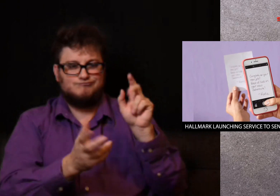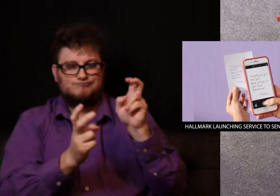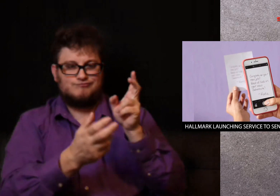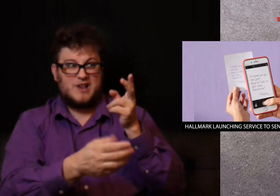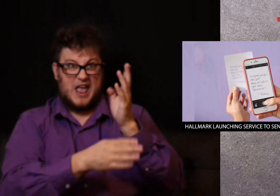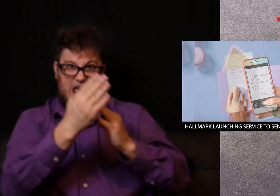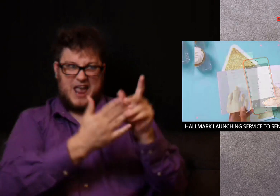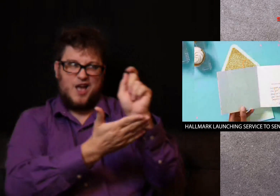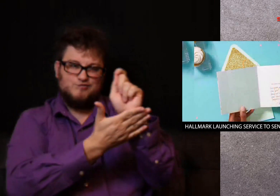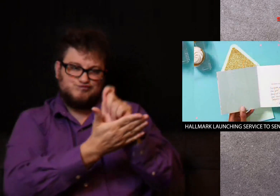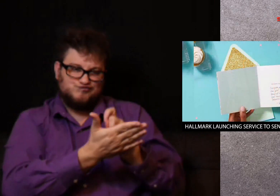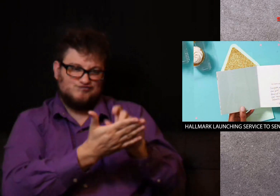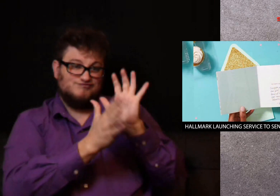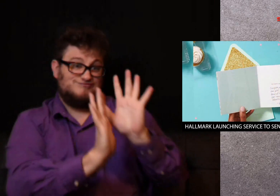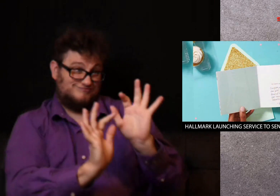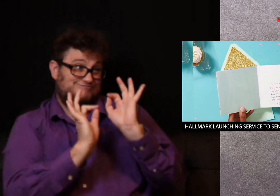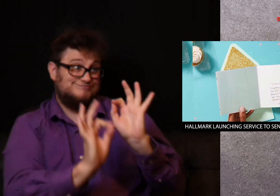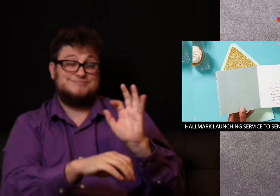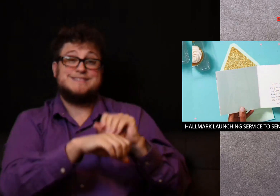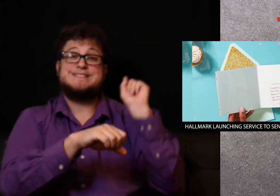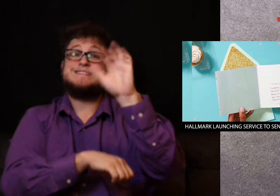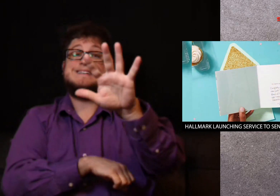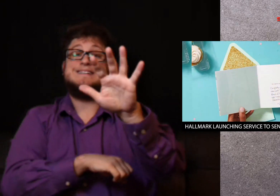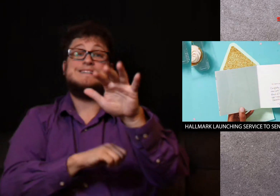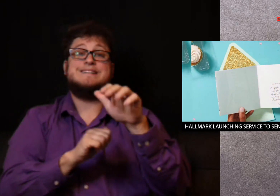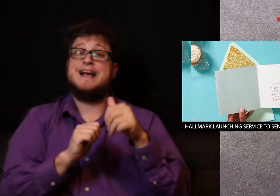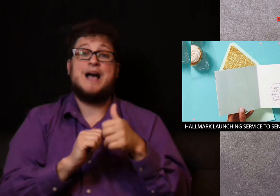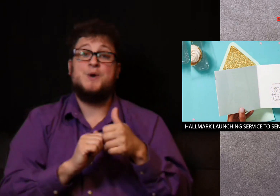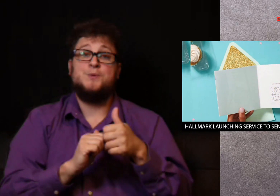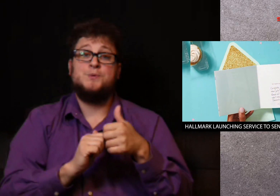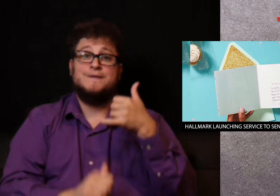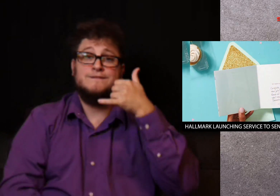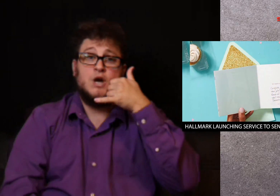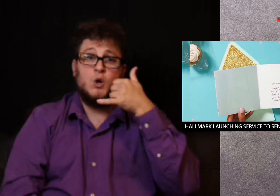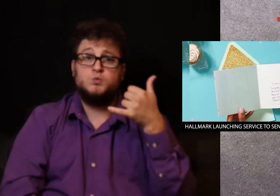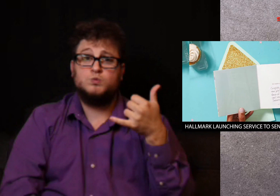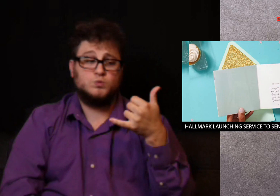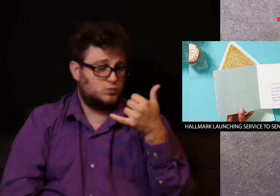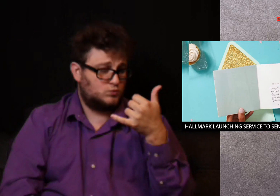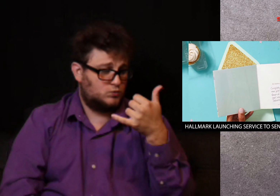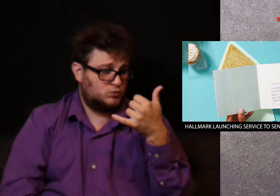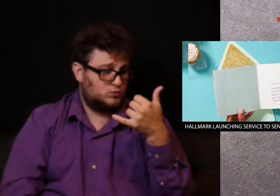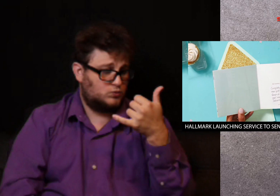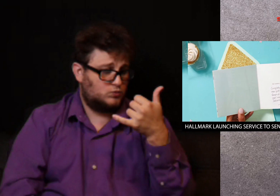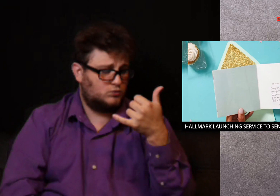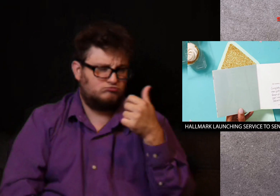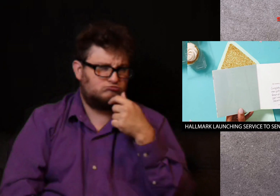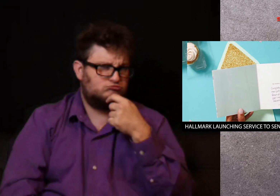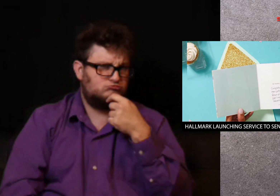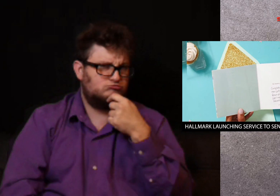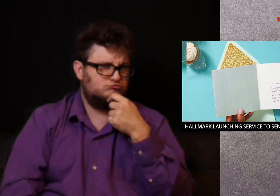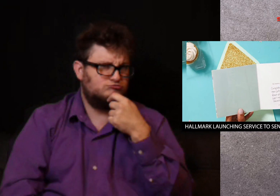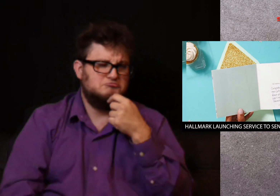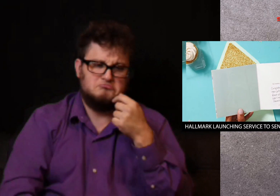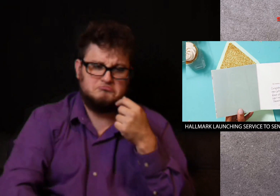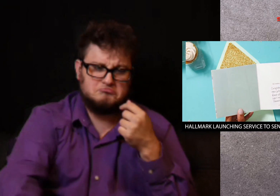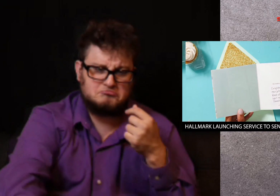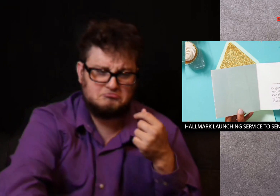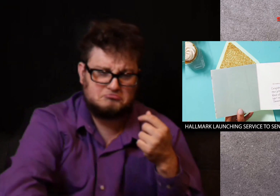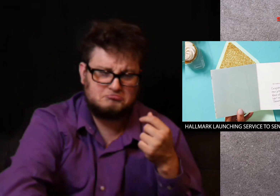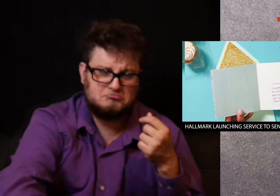People can create their own cards complete with handwritten messages and all by phone.